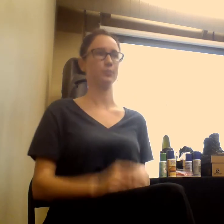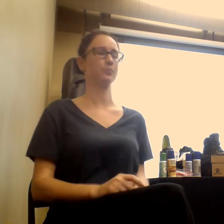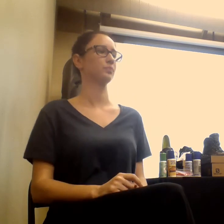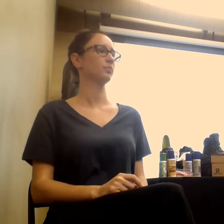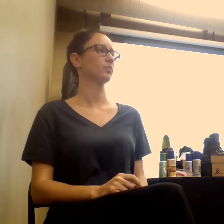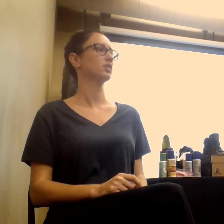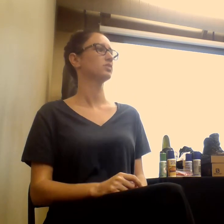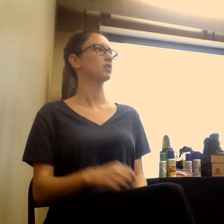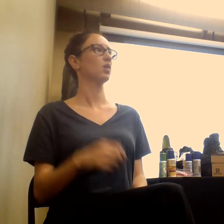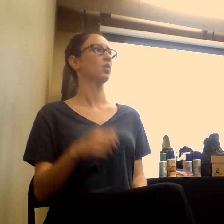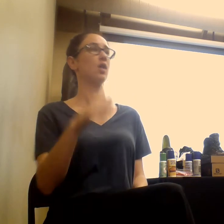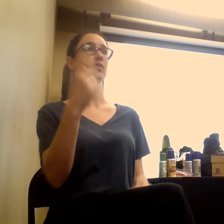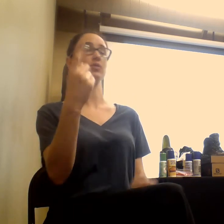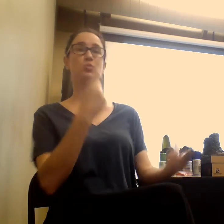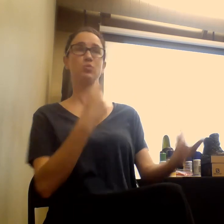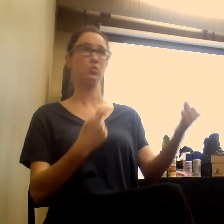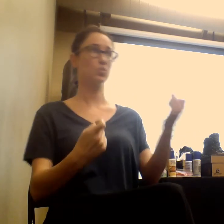so.